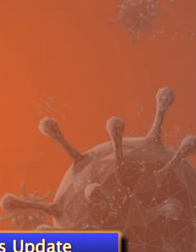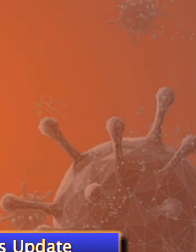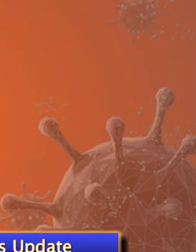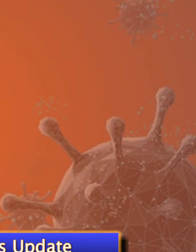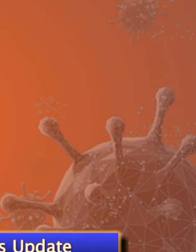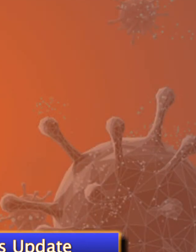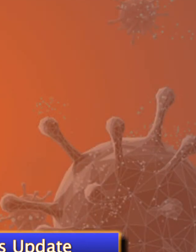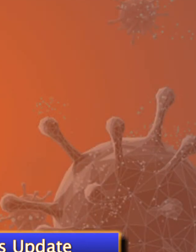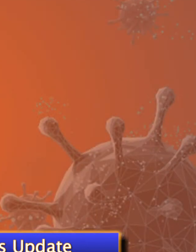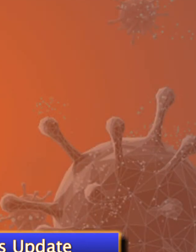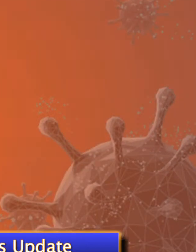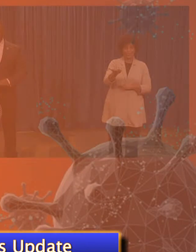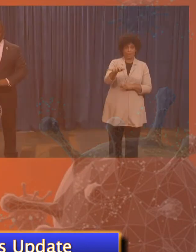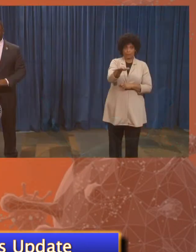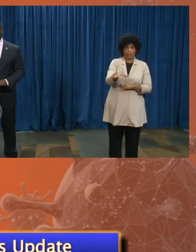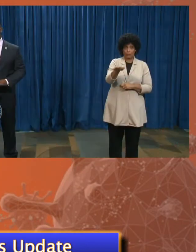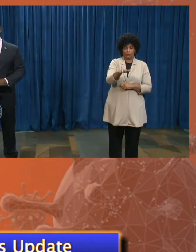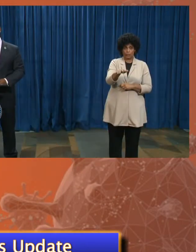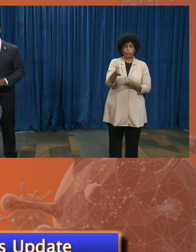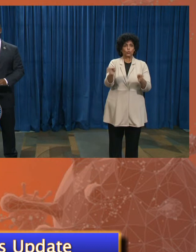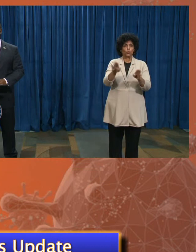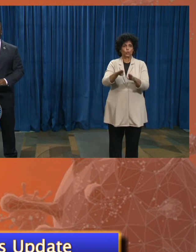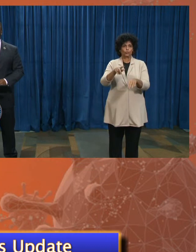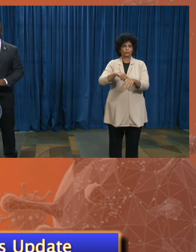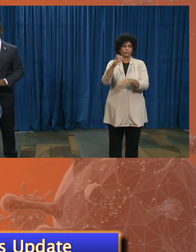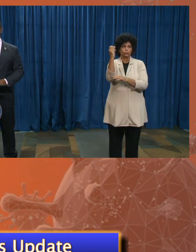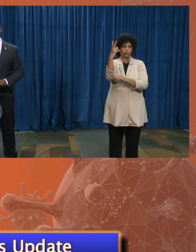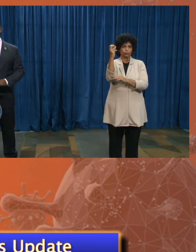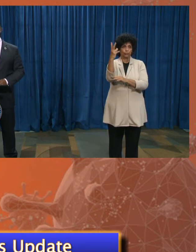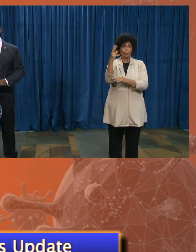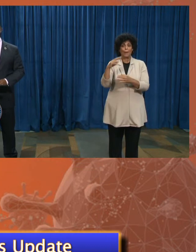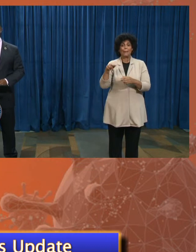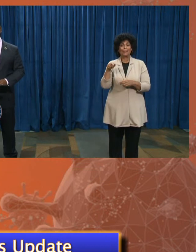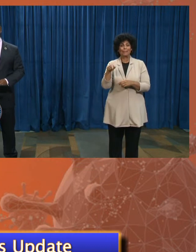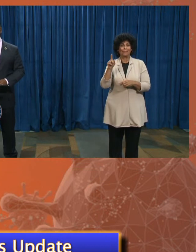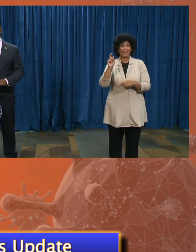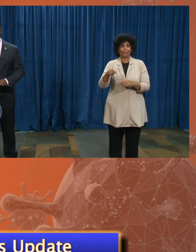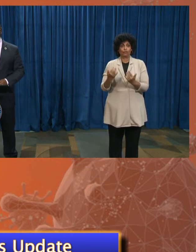today, and there is a 5-hour wait.